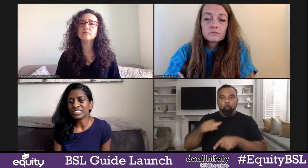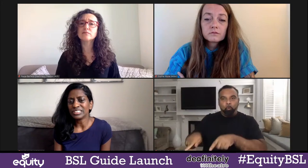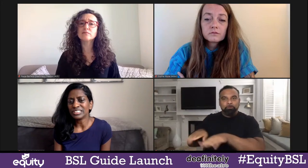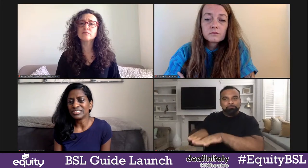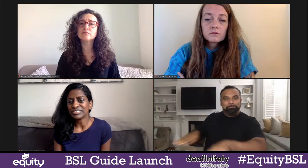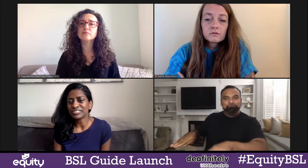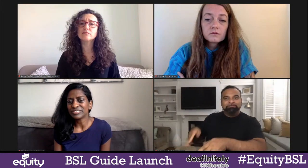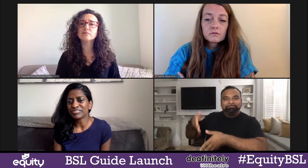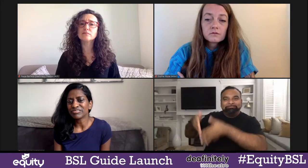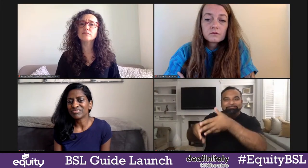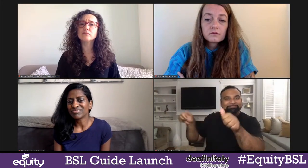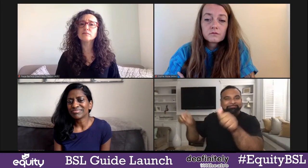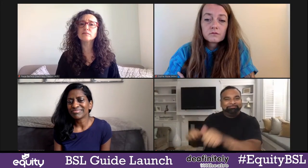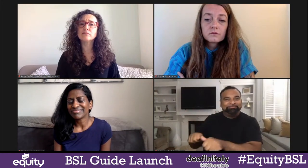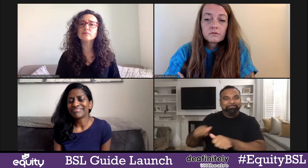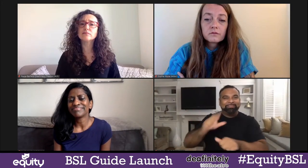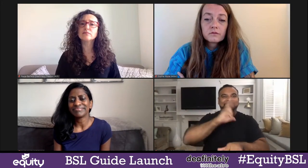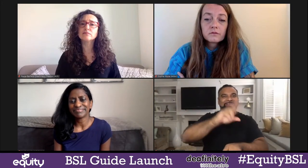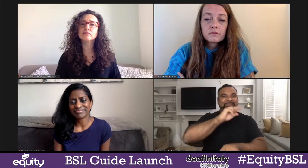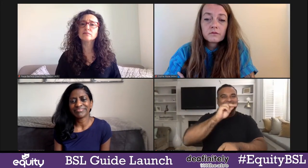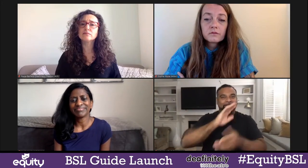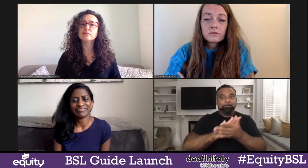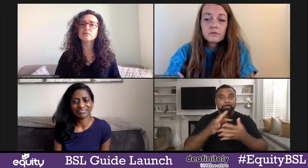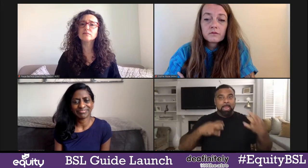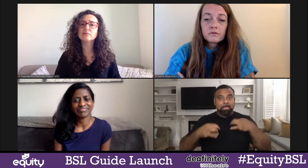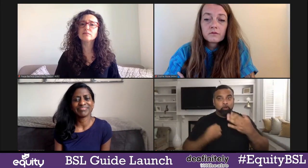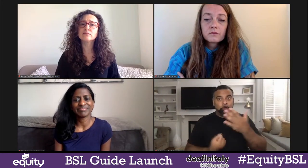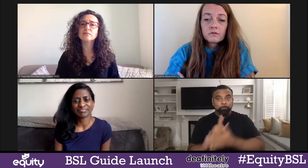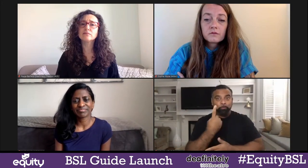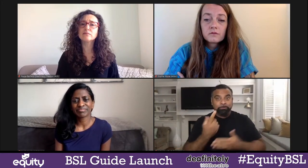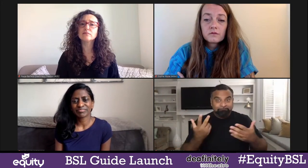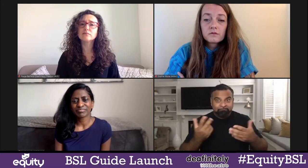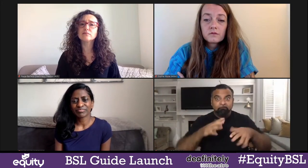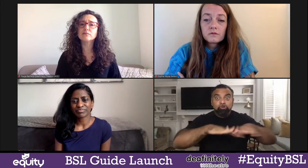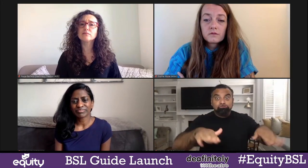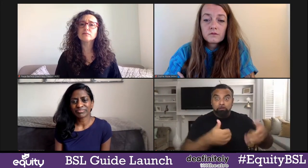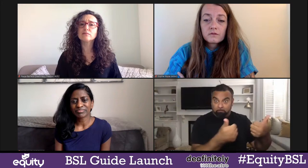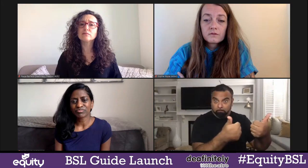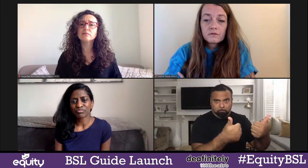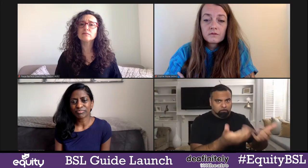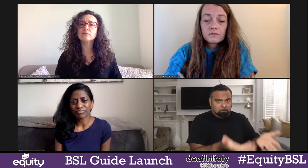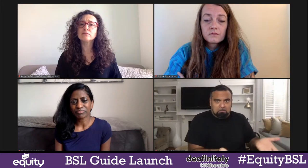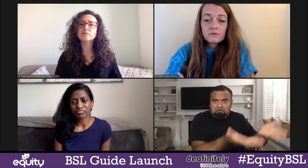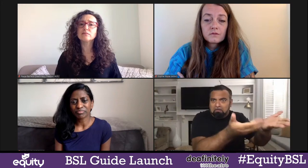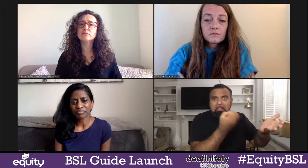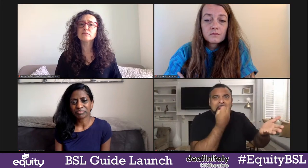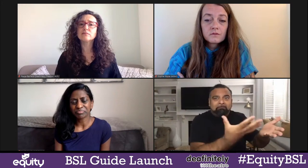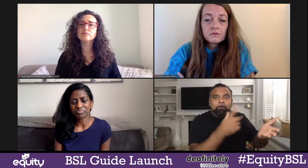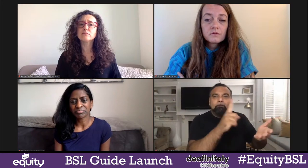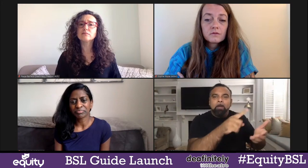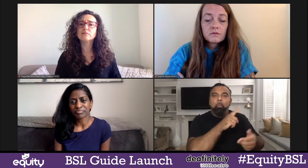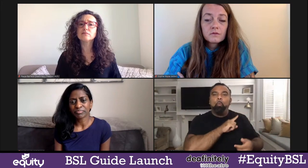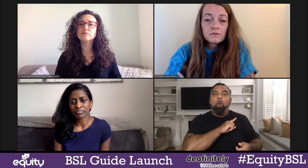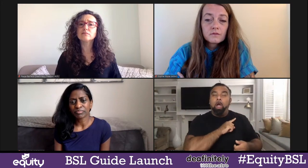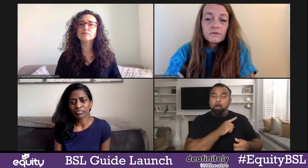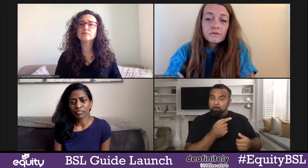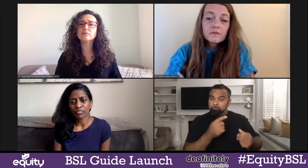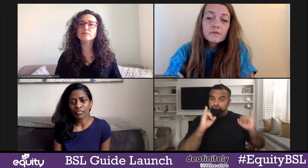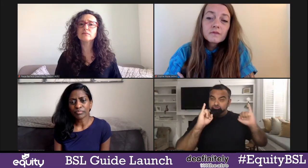then, you know, the adults then take responsibility for speaking for the children. So opportunities for kids, that's wonderful,